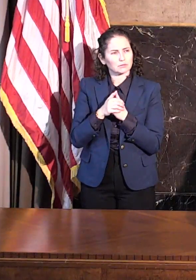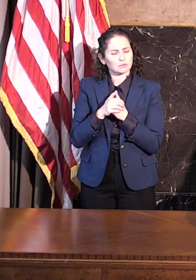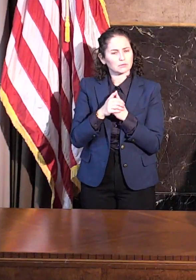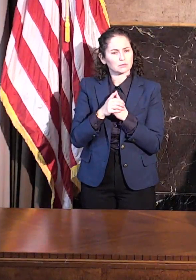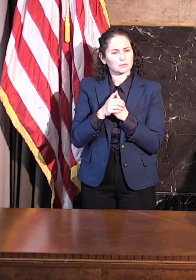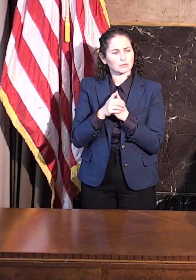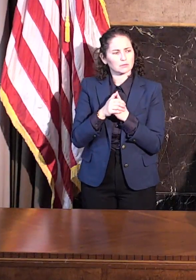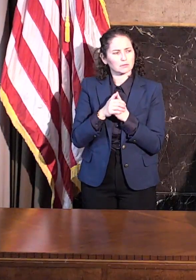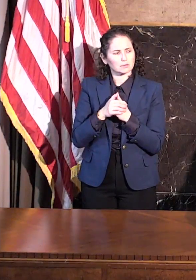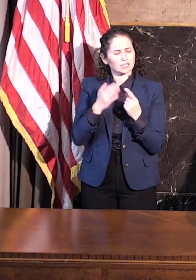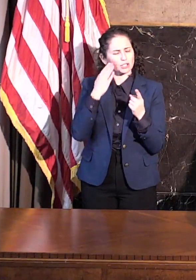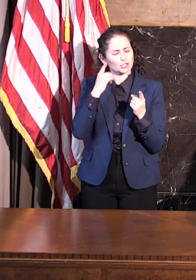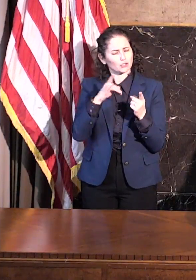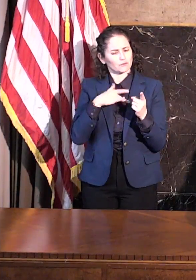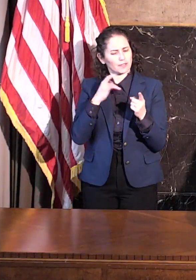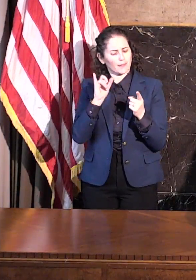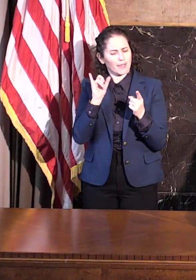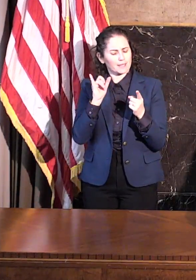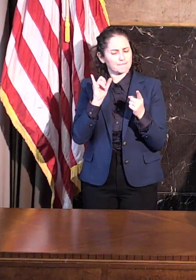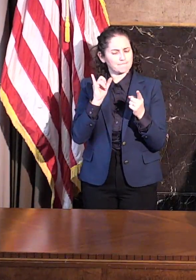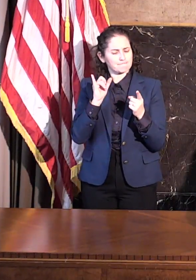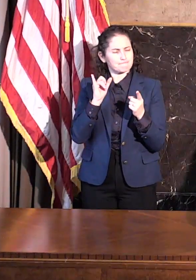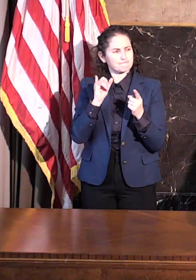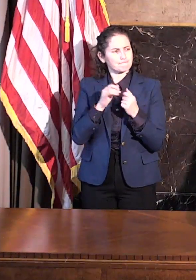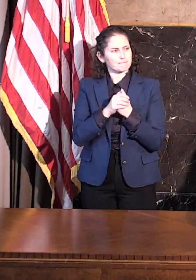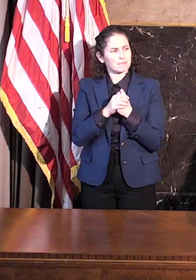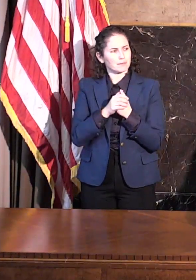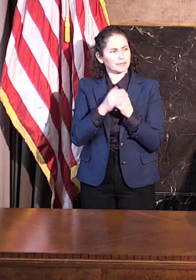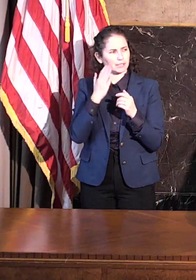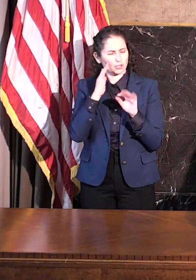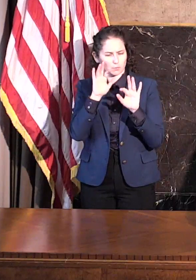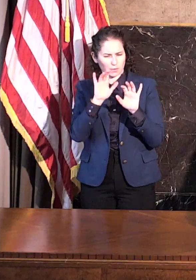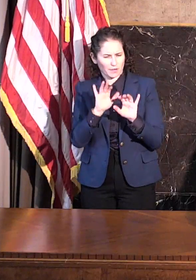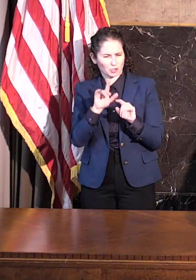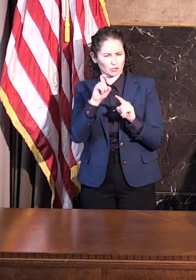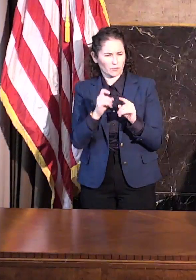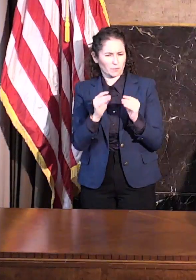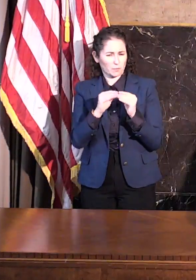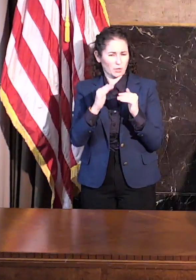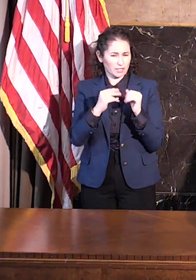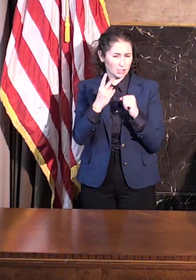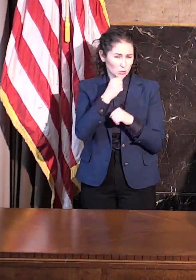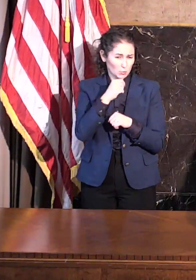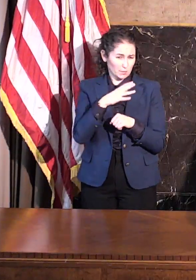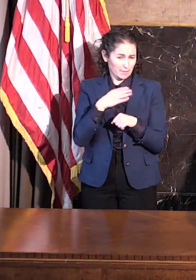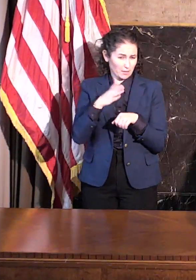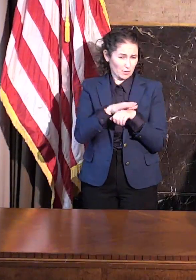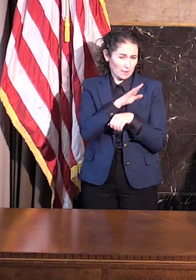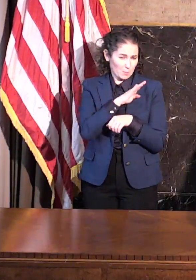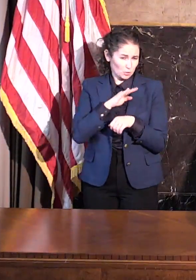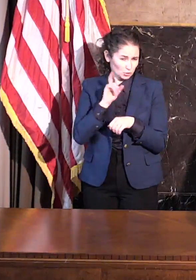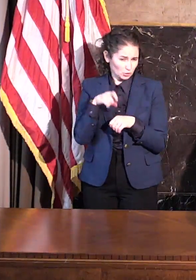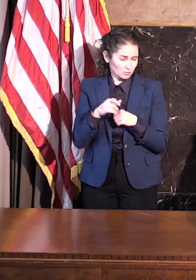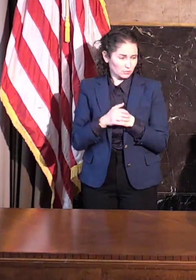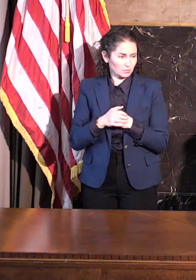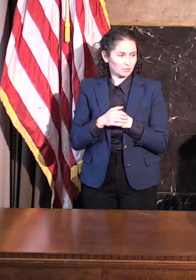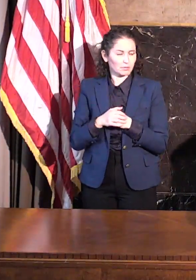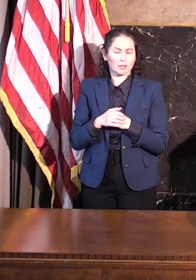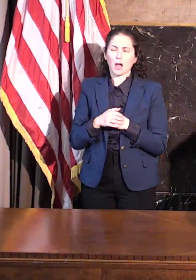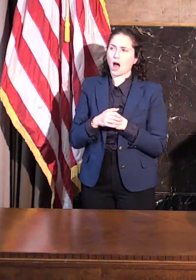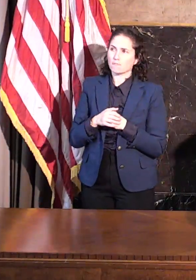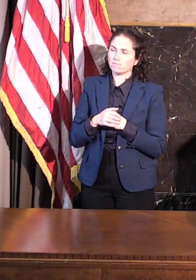17 or 18 recommendations, I can't remember the number, in that report they've decided to adopt and fully implement. And I